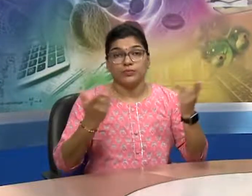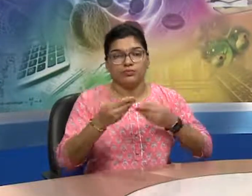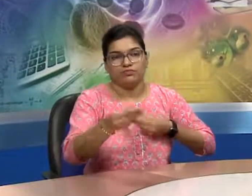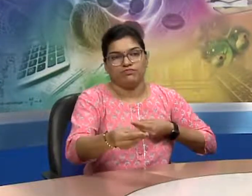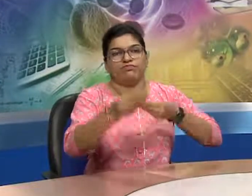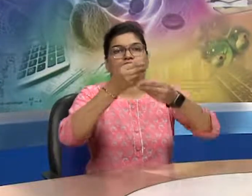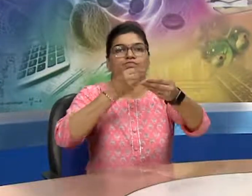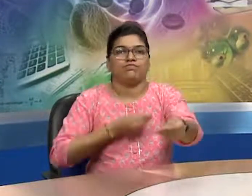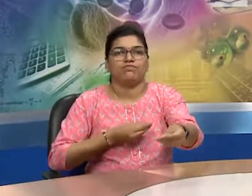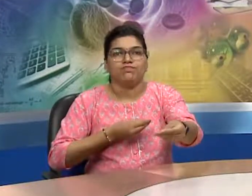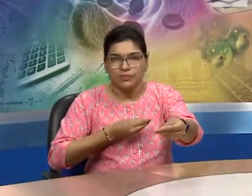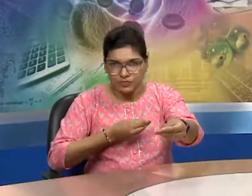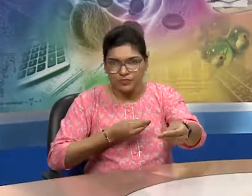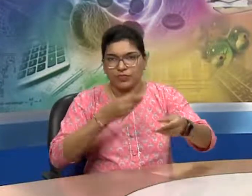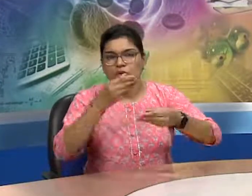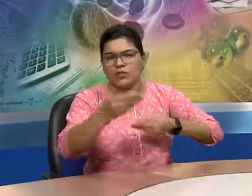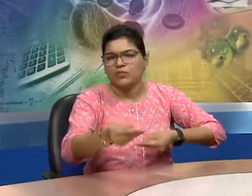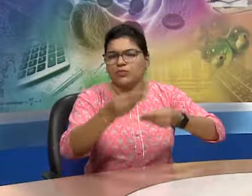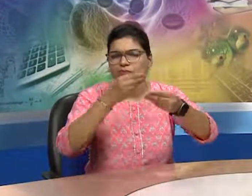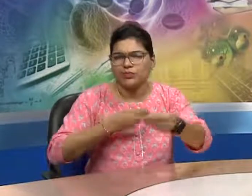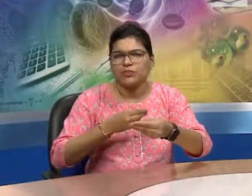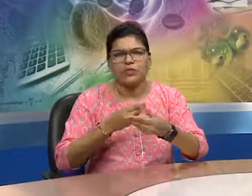This word is interact.